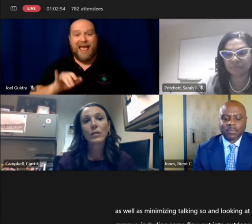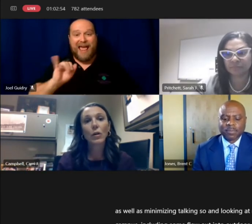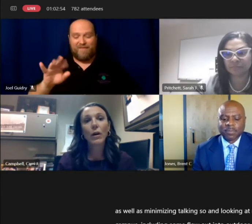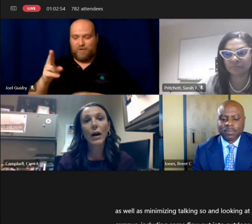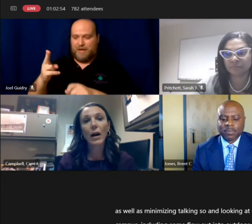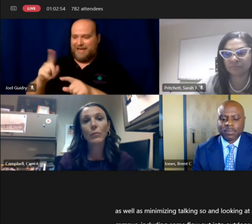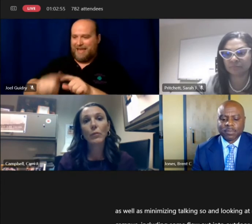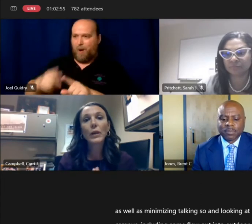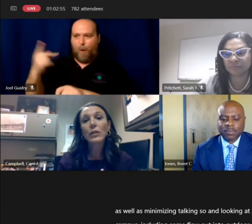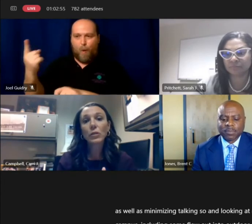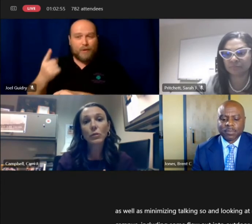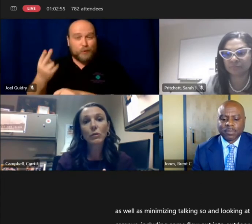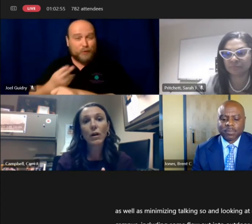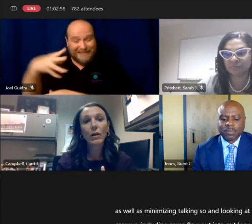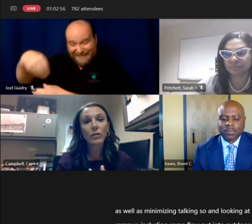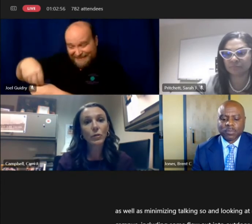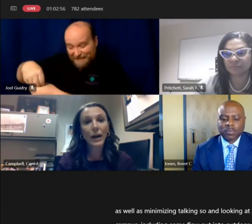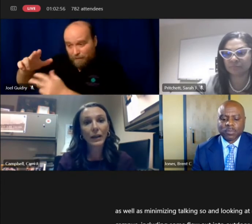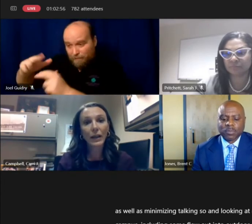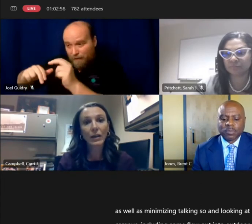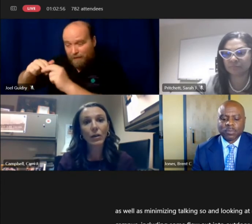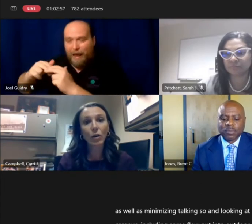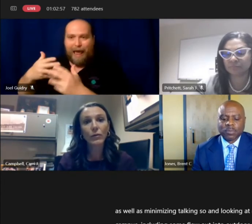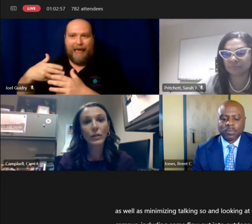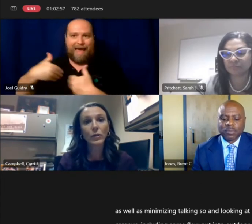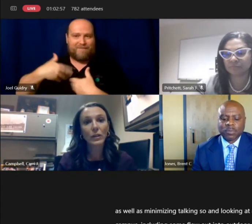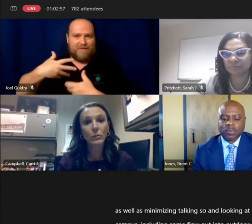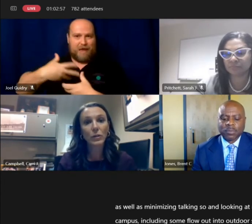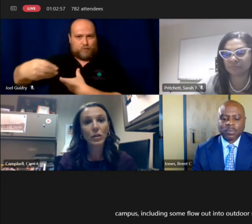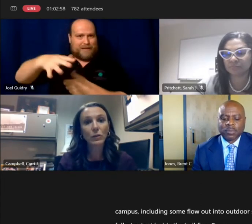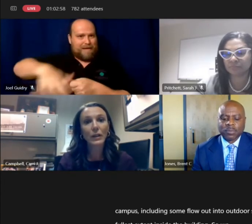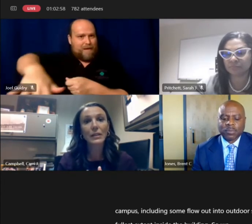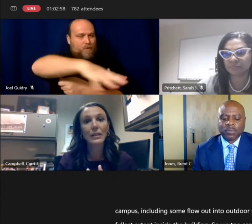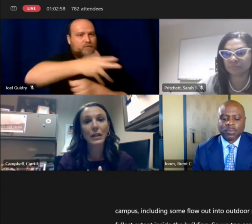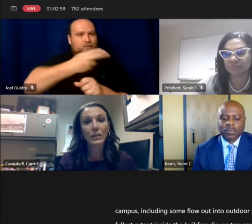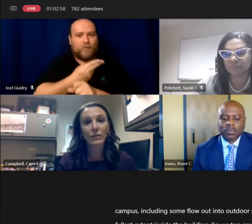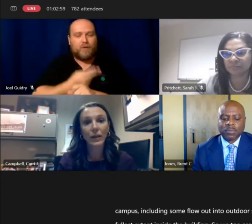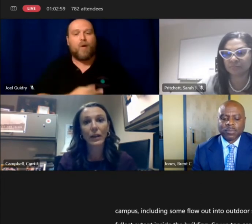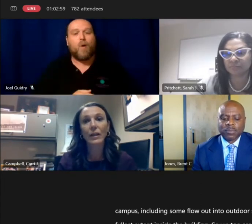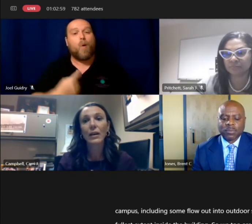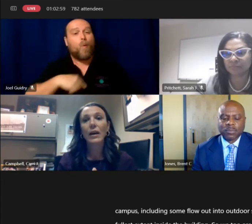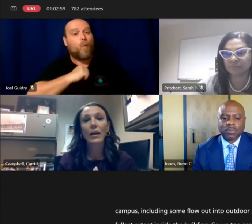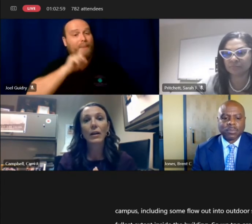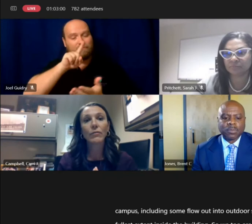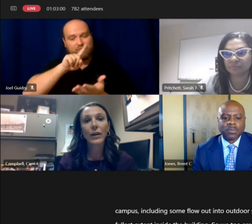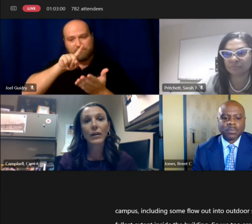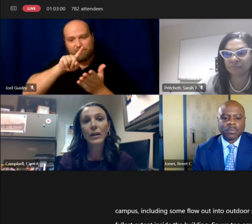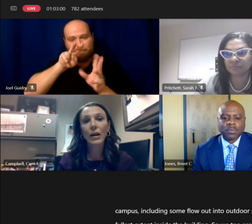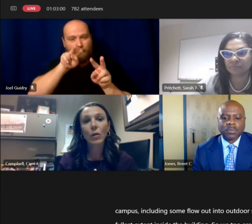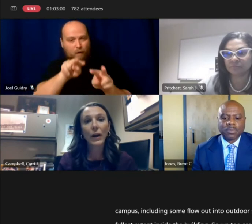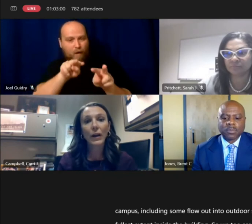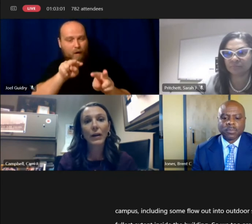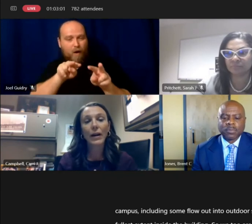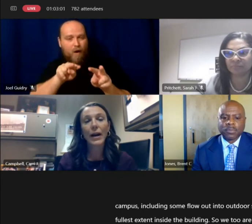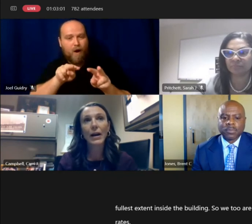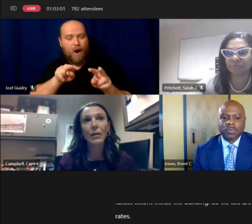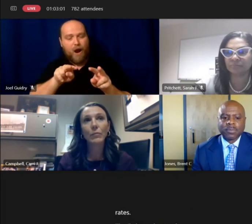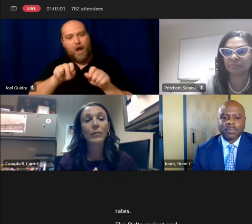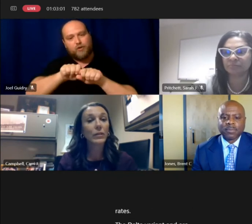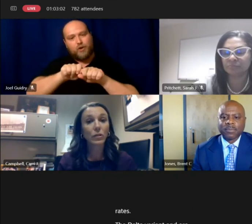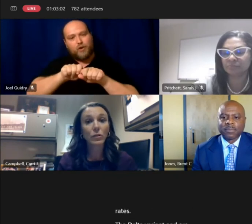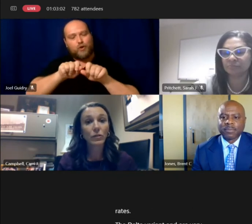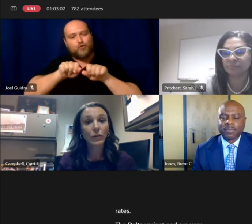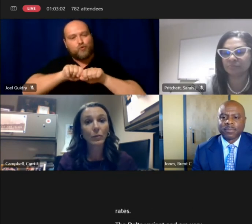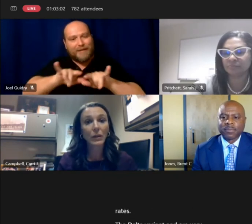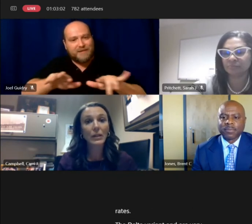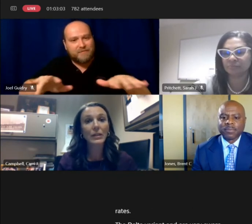So we too are tracking COVID transmission rates, the Delta variant, and are very aware of the